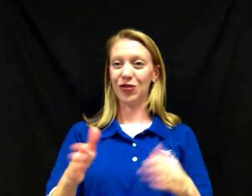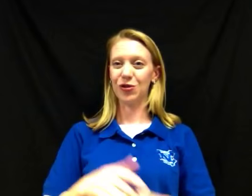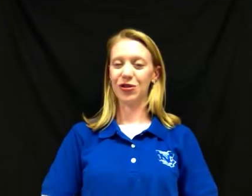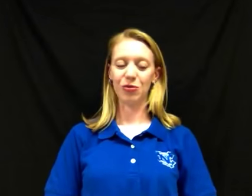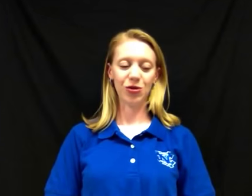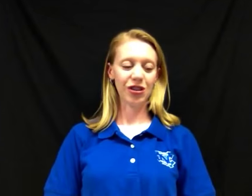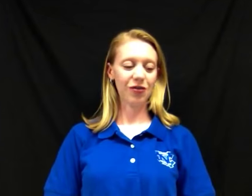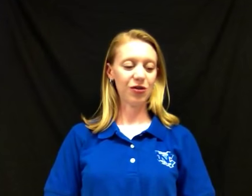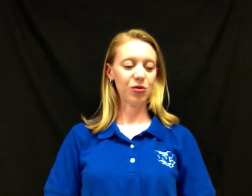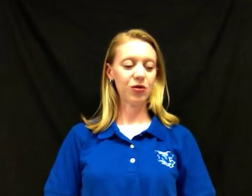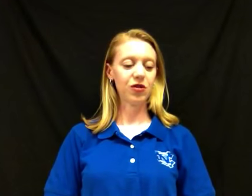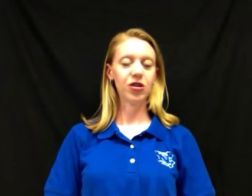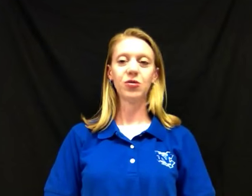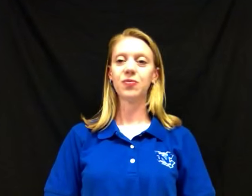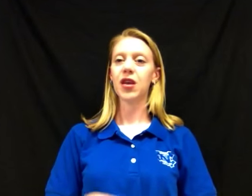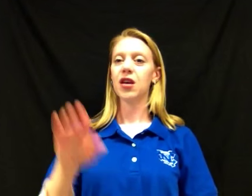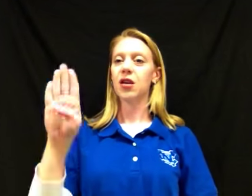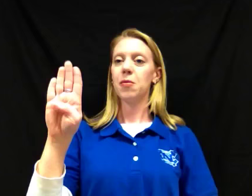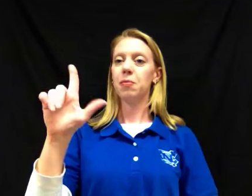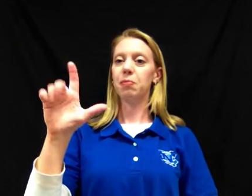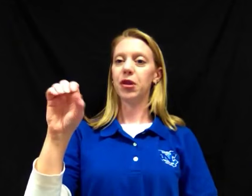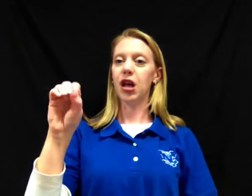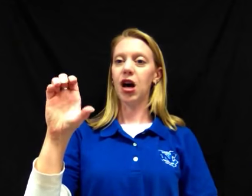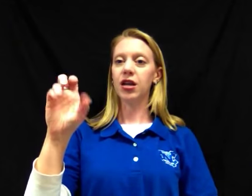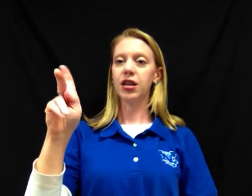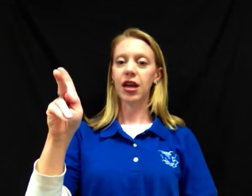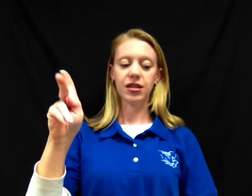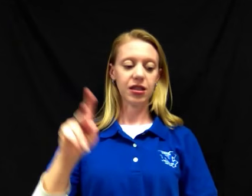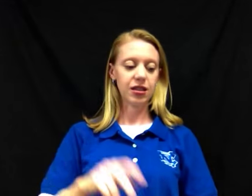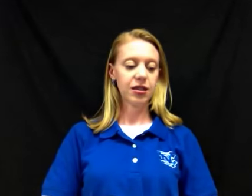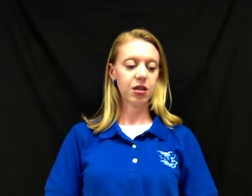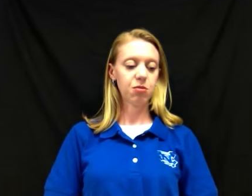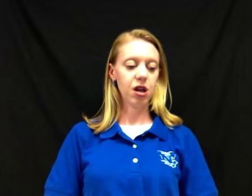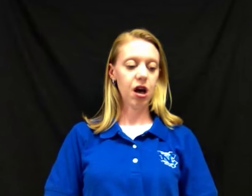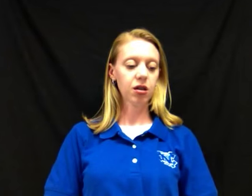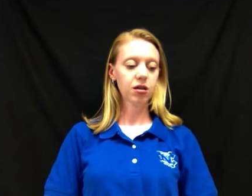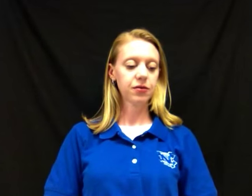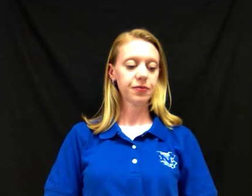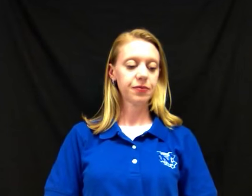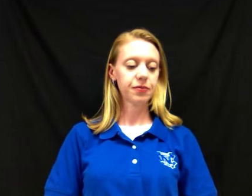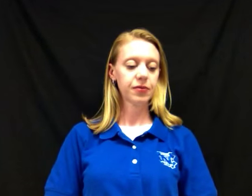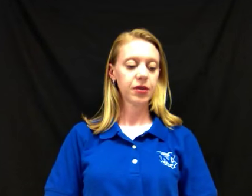whichever is most comfortable for you. Block, as in a city block.